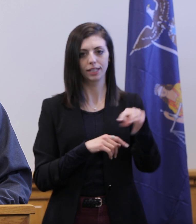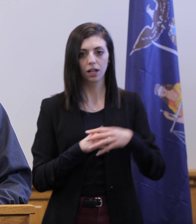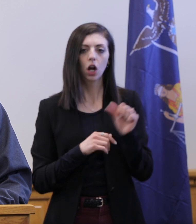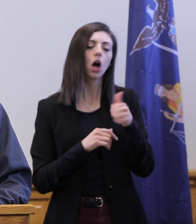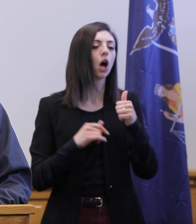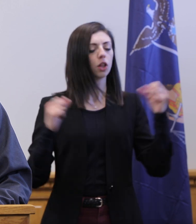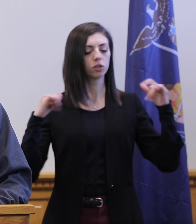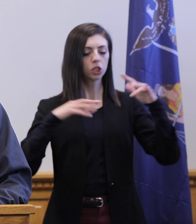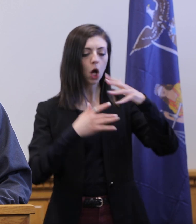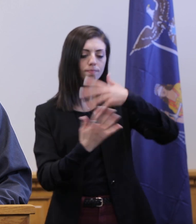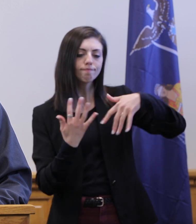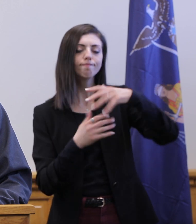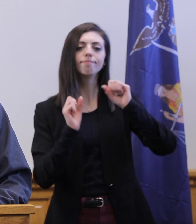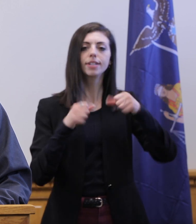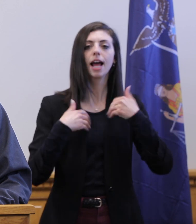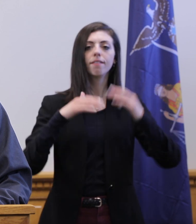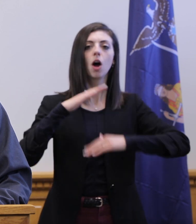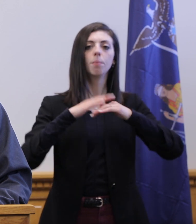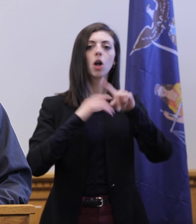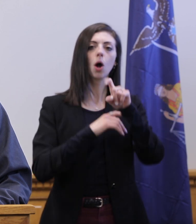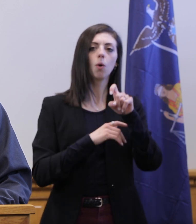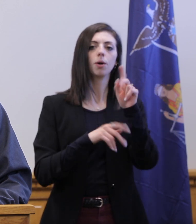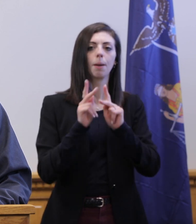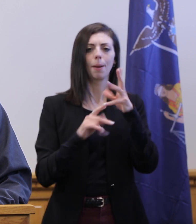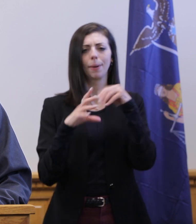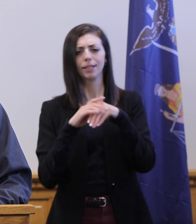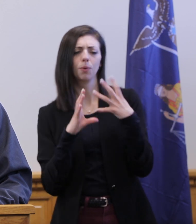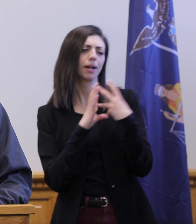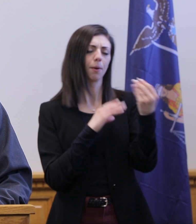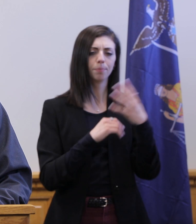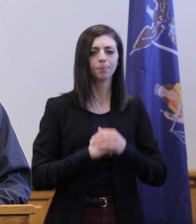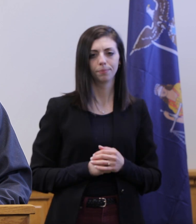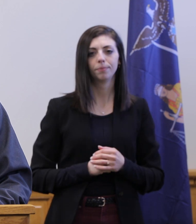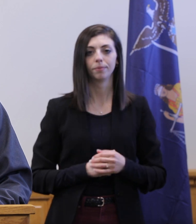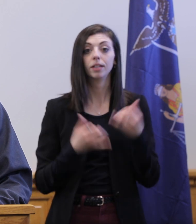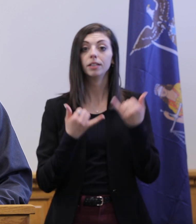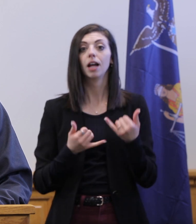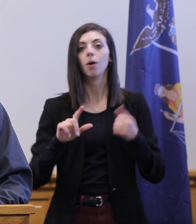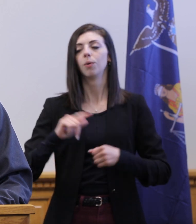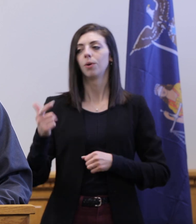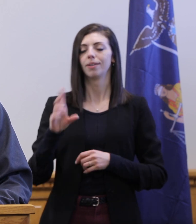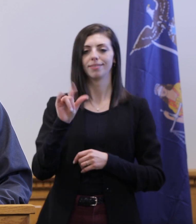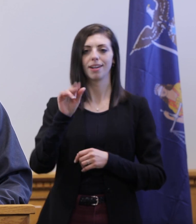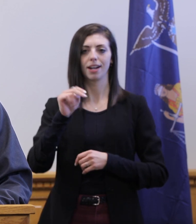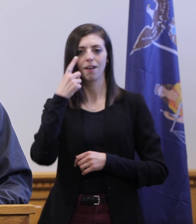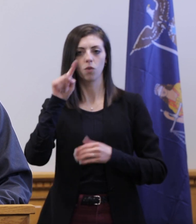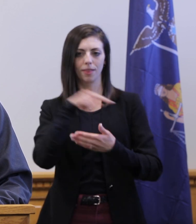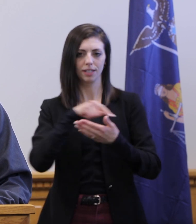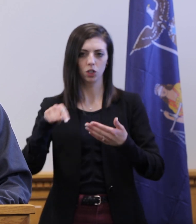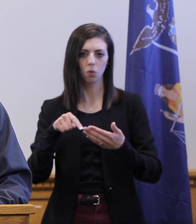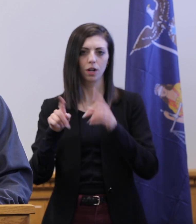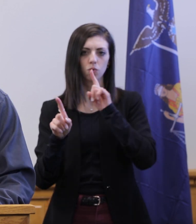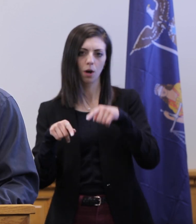public spaces can have up to 100 people indoor and 200 outdoor. And now Diane will share this week's report from the County